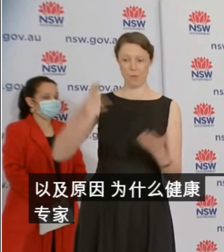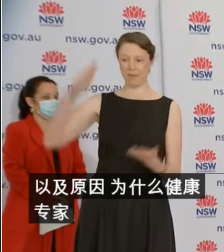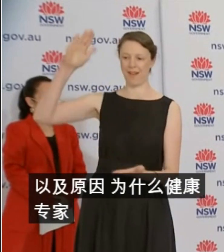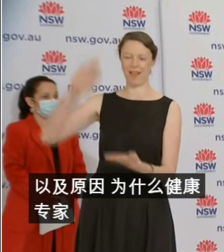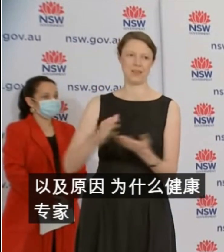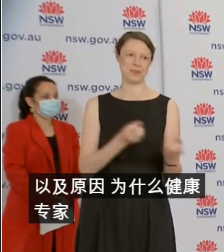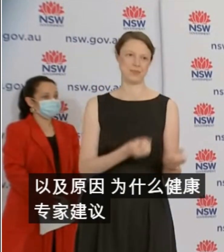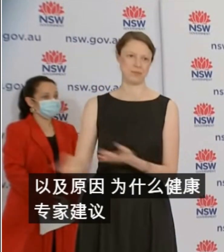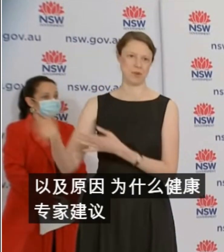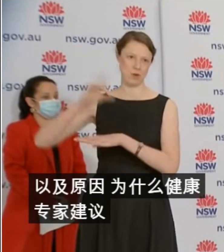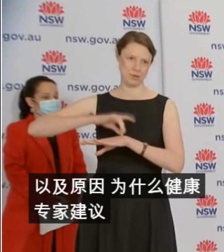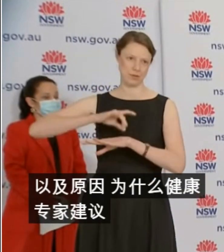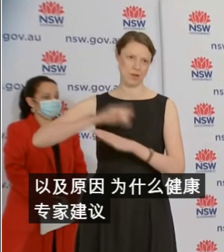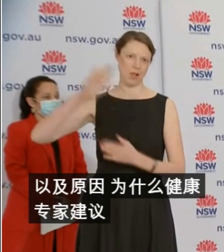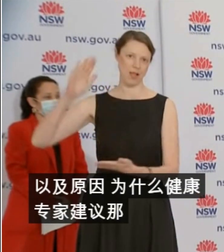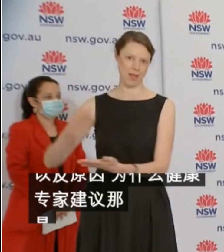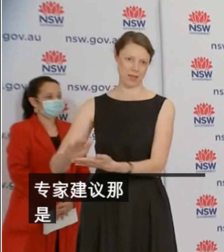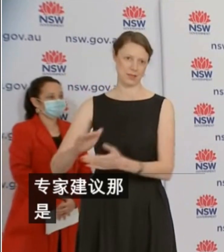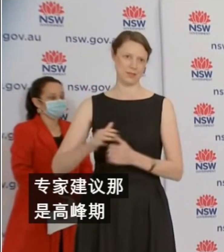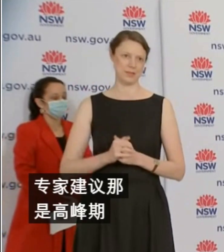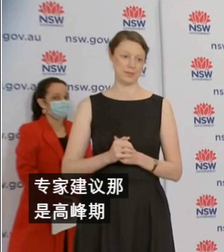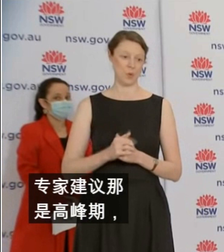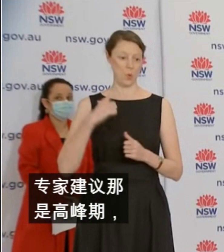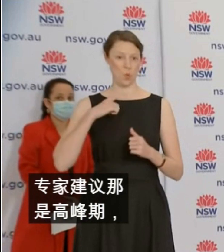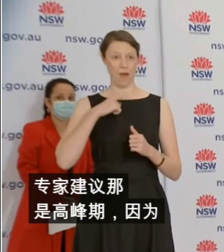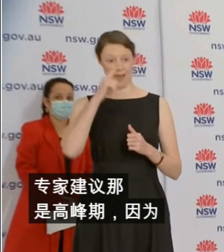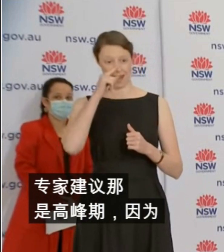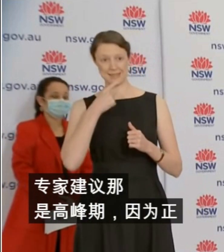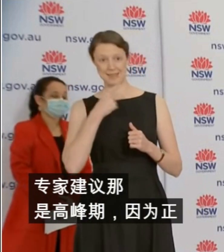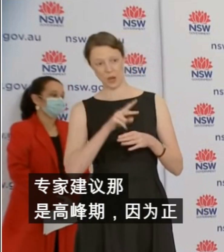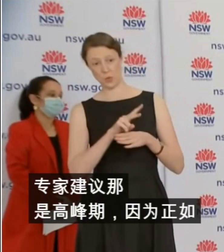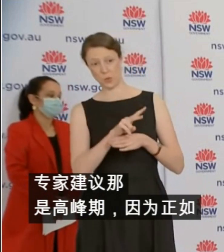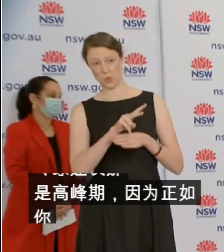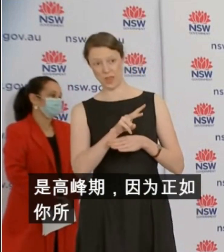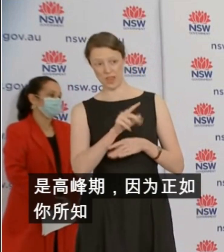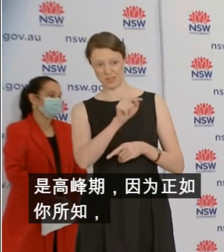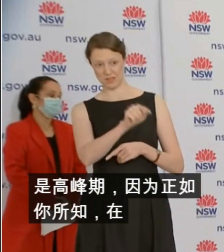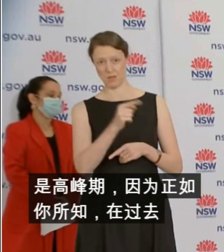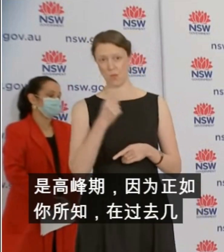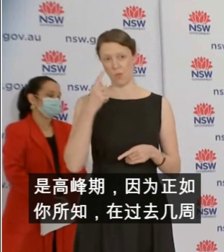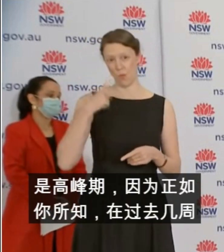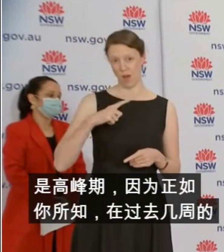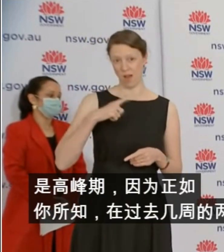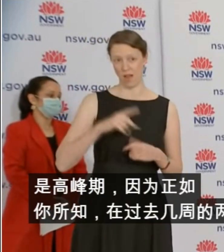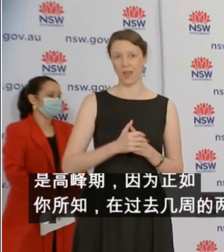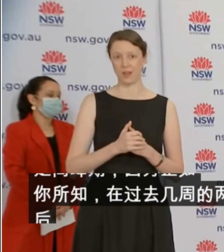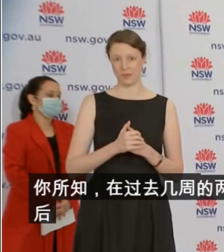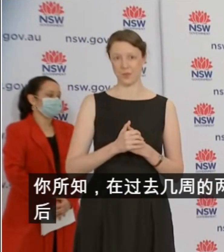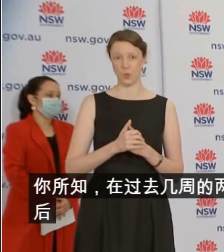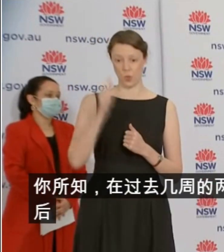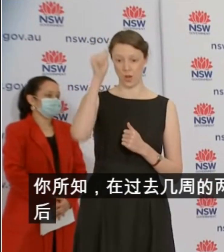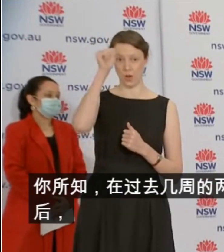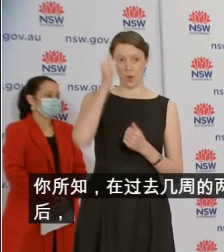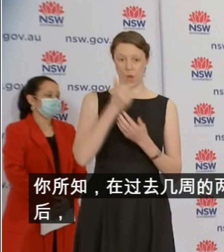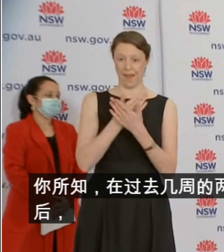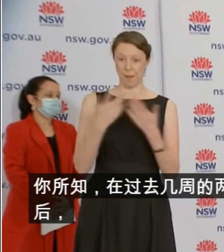health experts suggest that that is when the peak is because after a fortnight, as you know, in the last couple of weeks, the amount